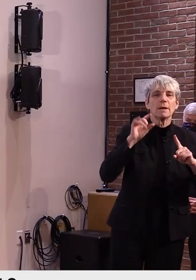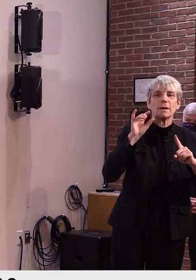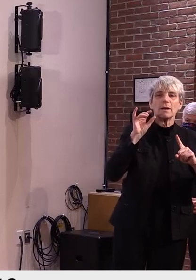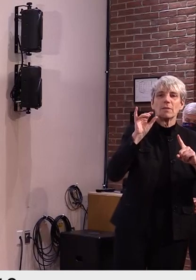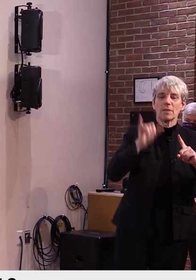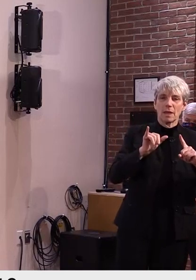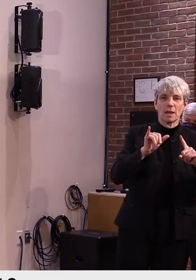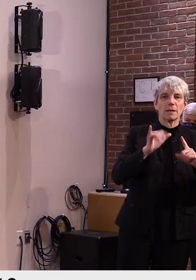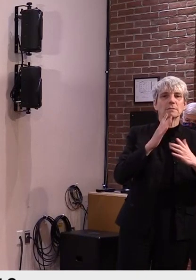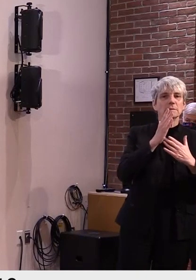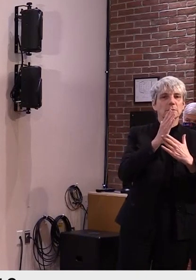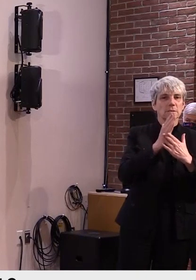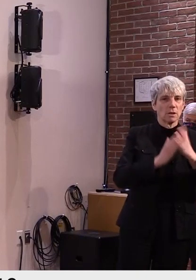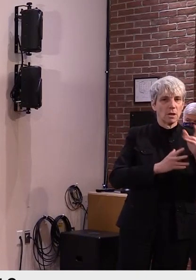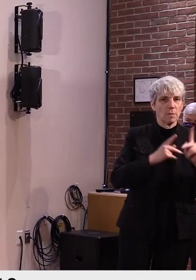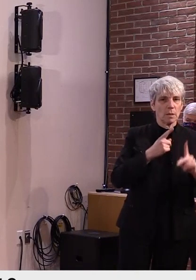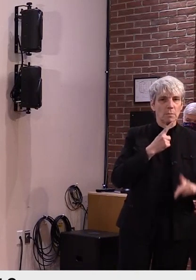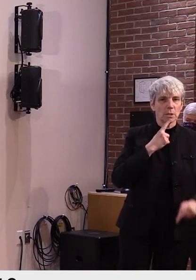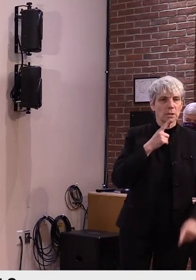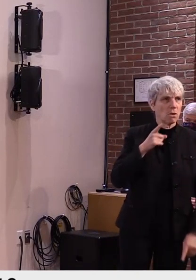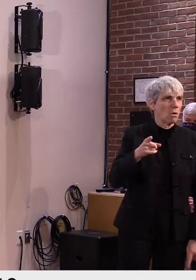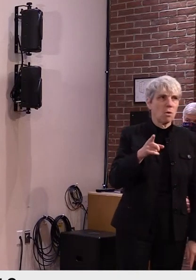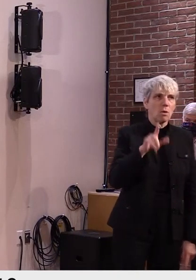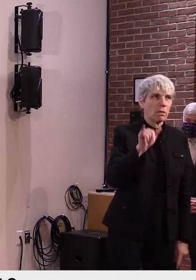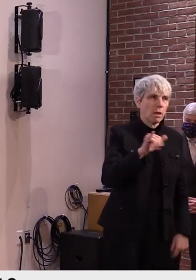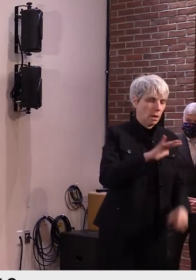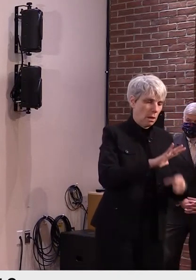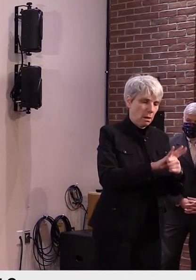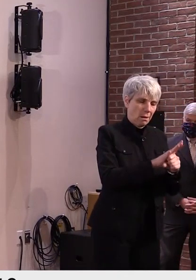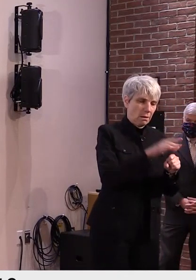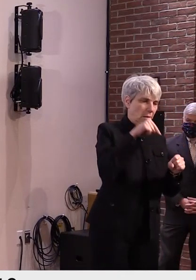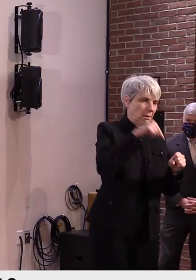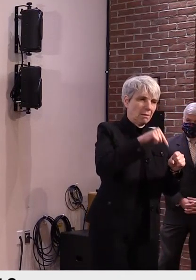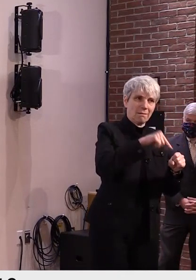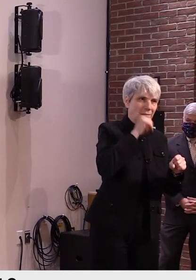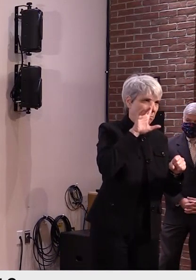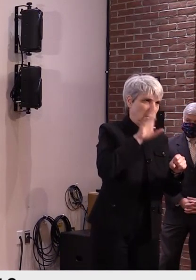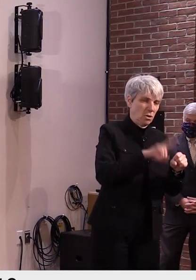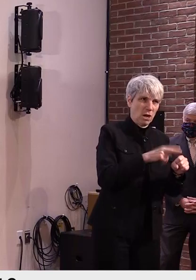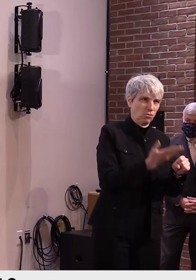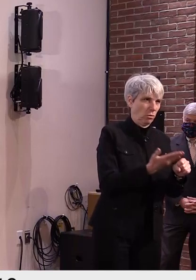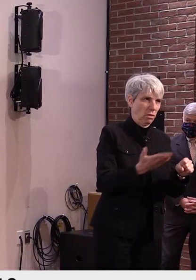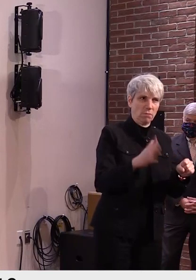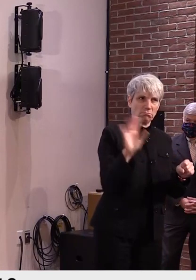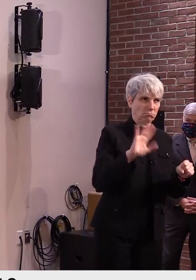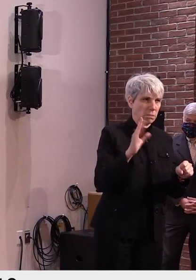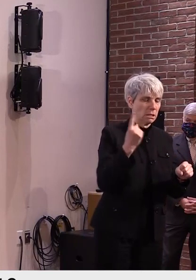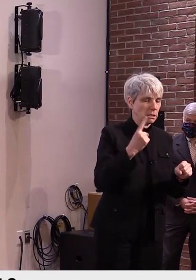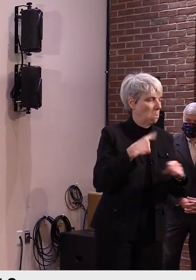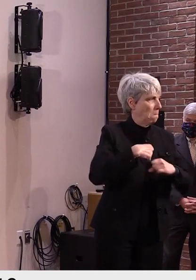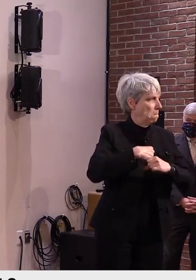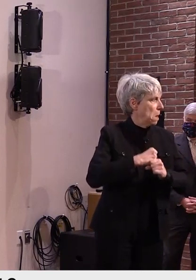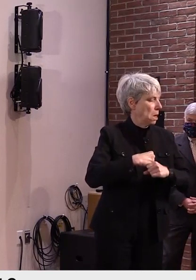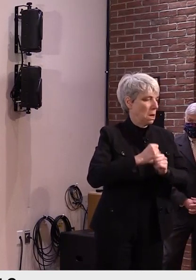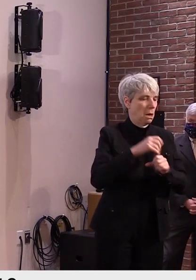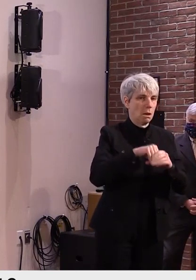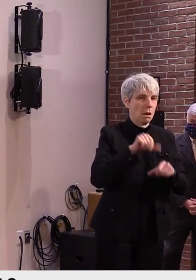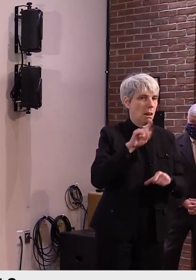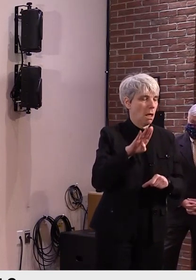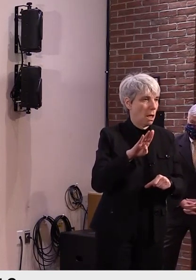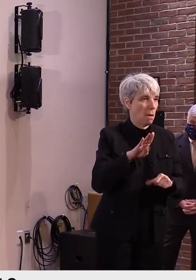that this was a virus manufactured in a lab that either unintentionally or intentionally, and it got